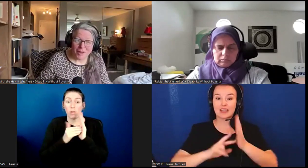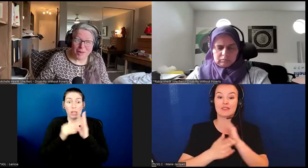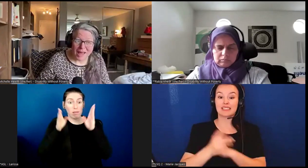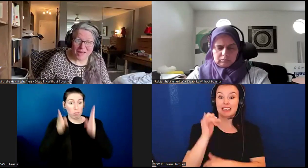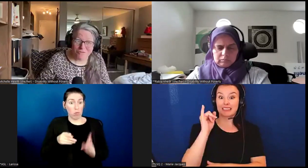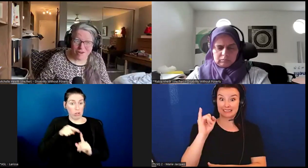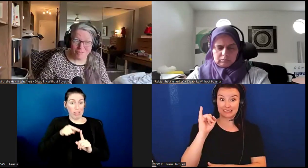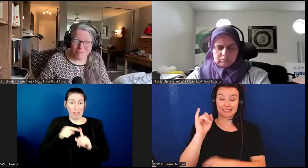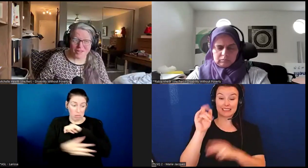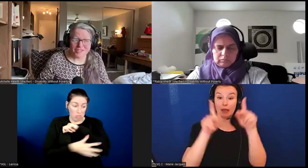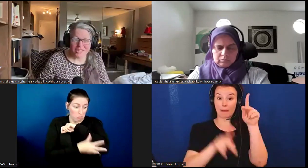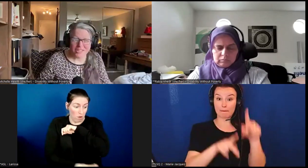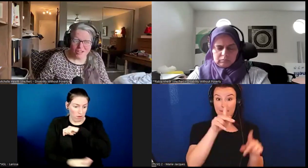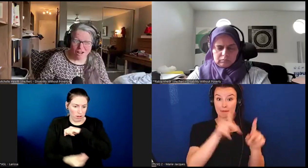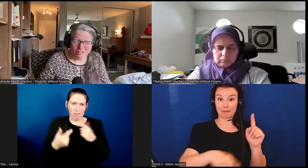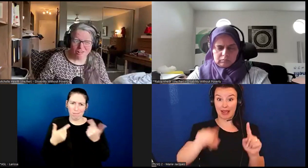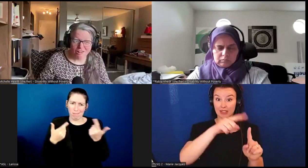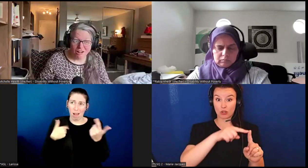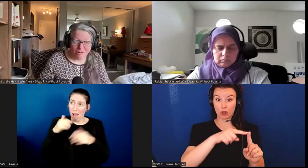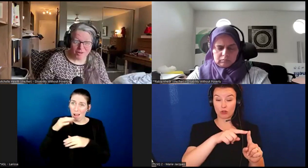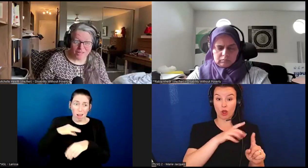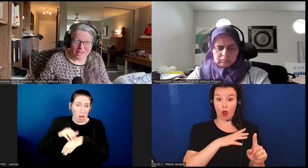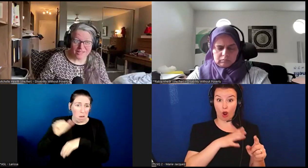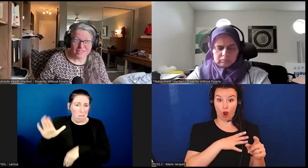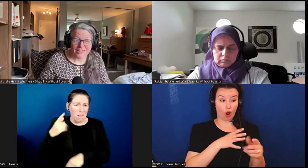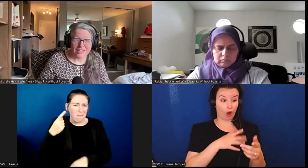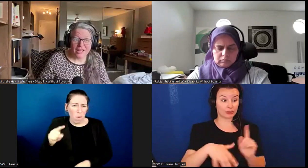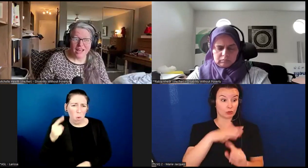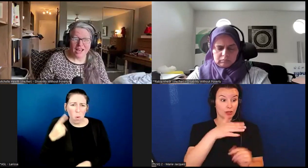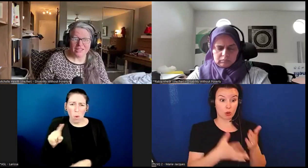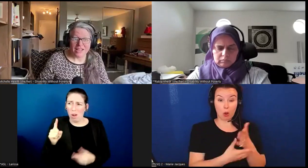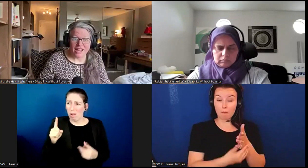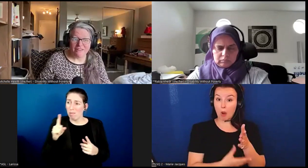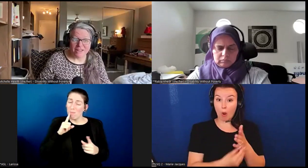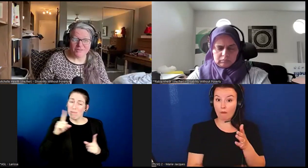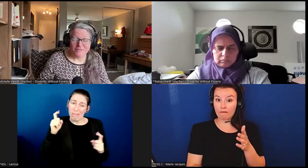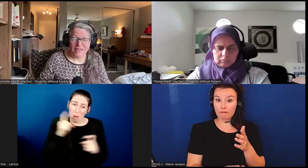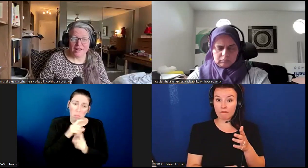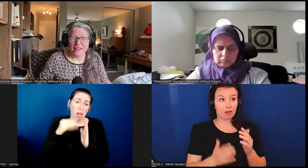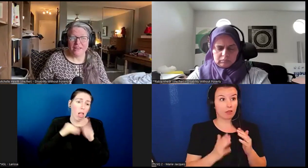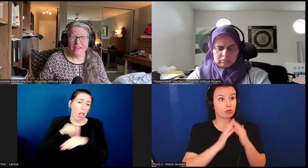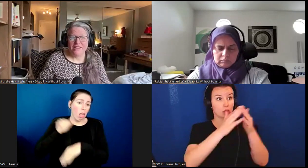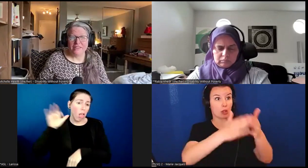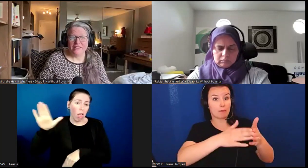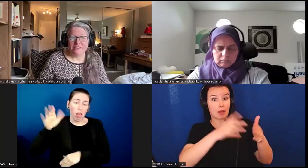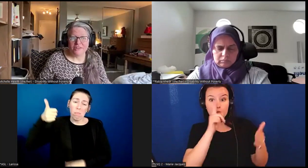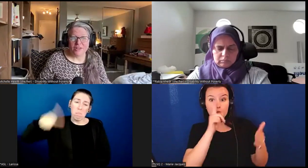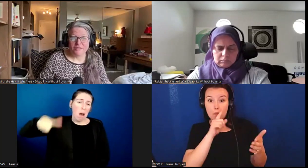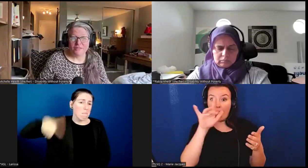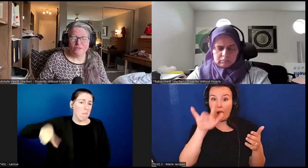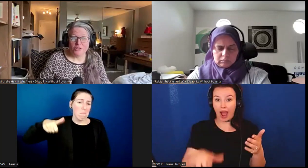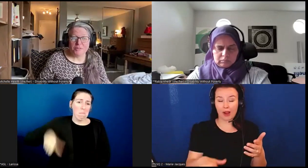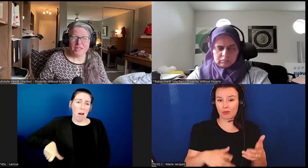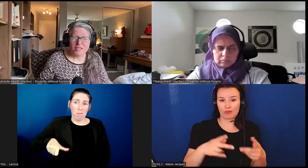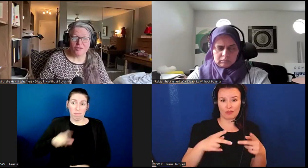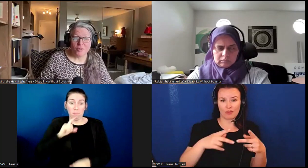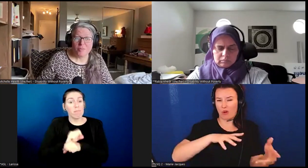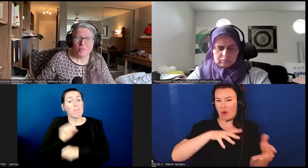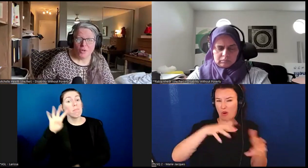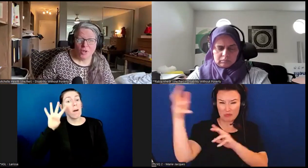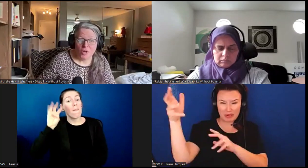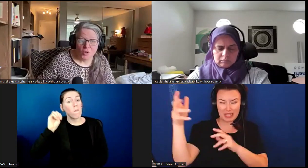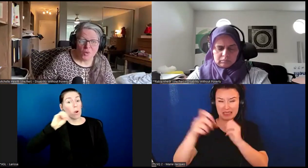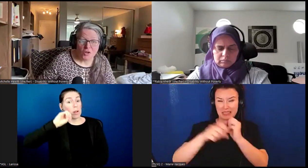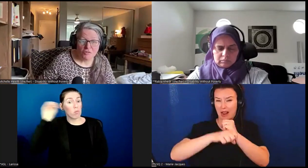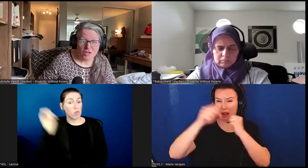don't apply for it, because it's long, complicated, has a high rate of failure. There is only 40% of